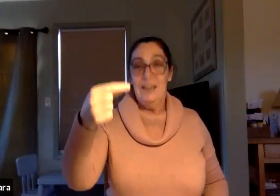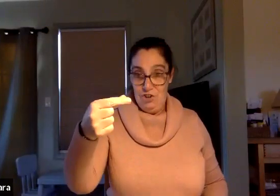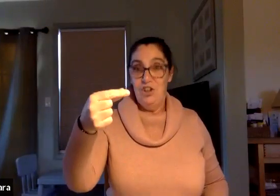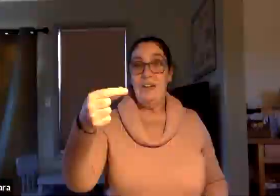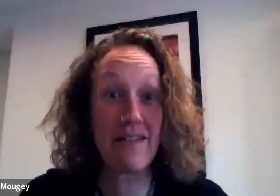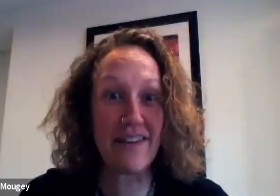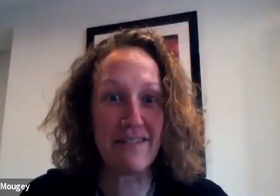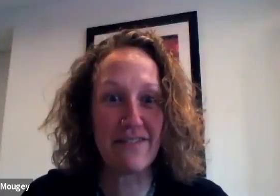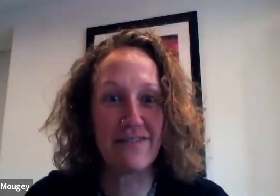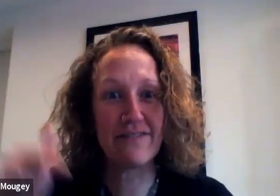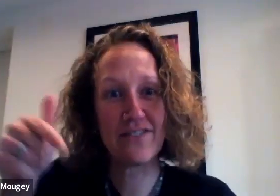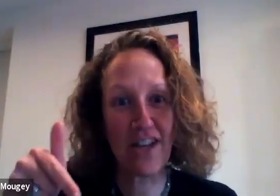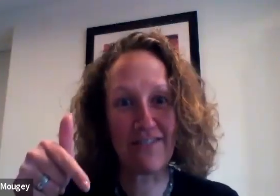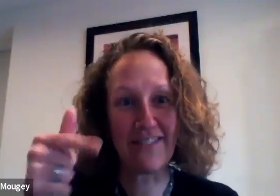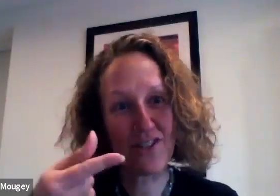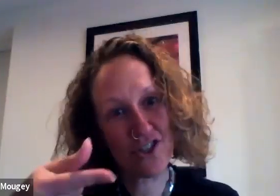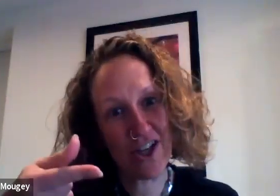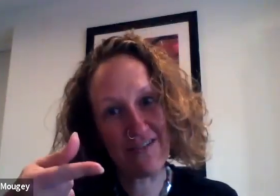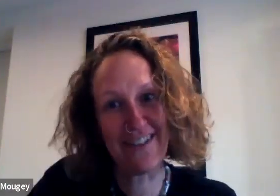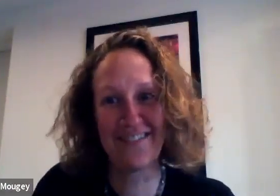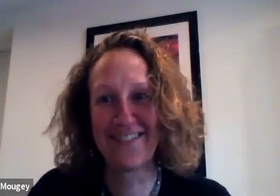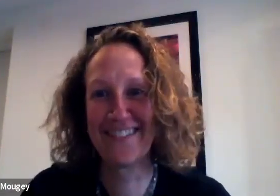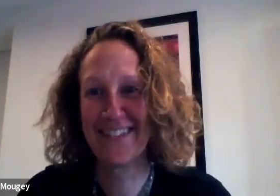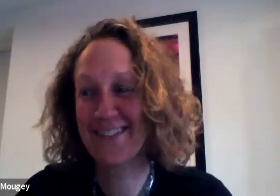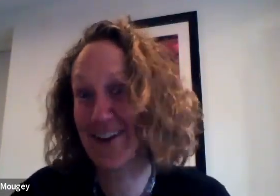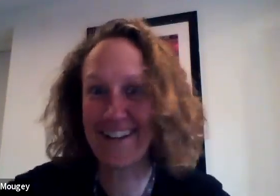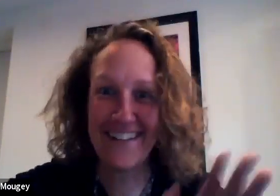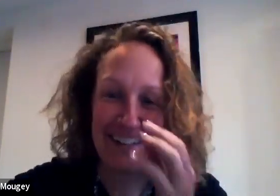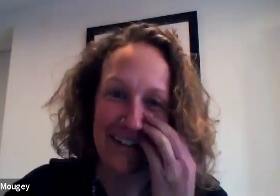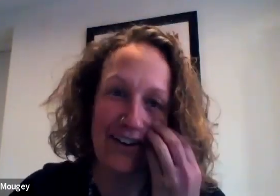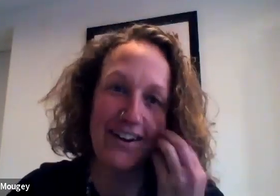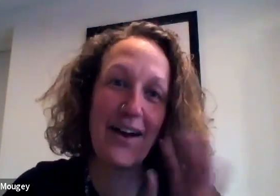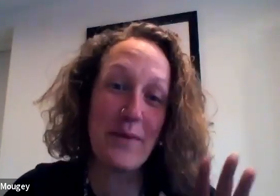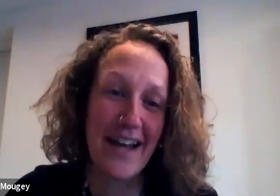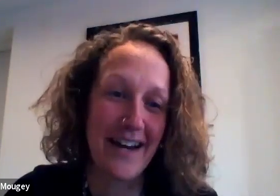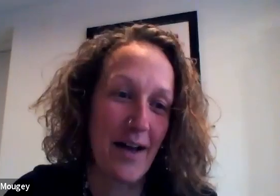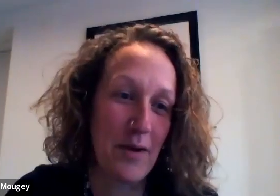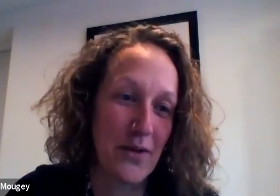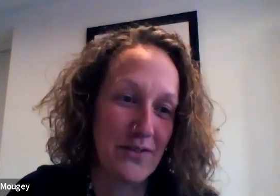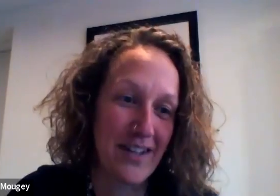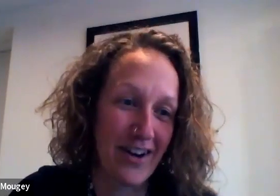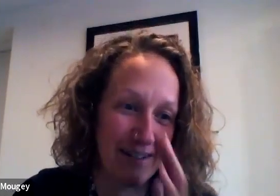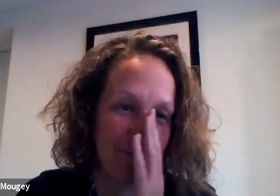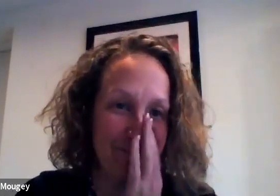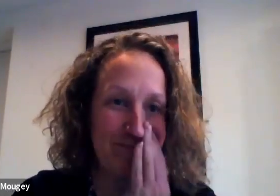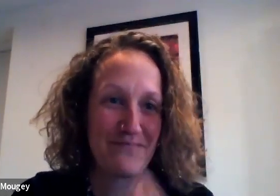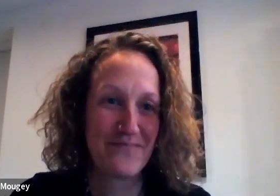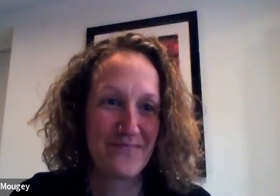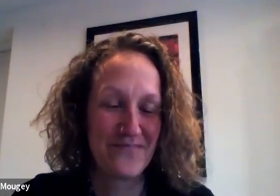So I'm Genevieve. Genevieve. Sorry. All right, I'll be done. I'm on mute. Laureen and I